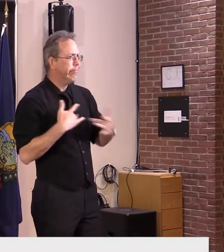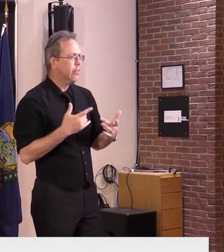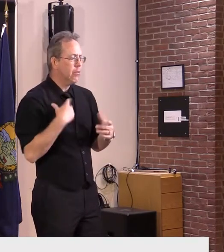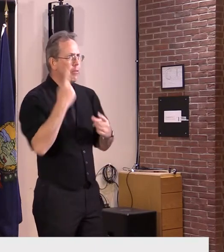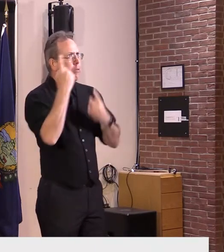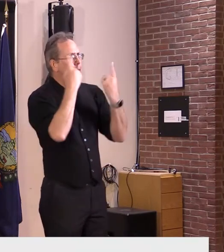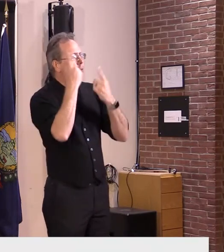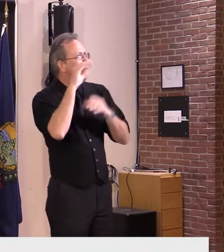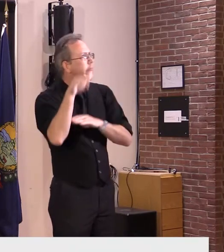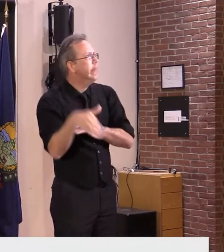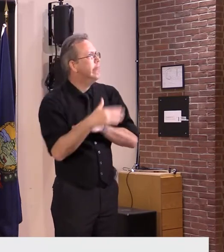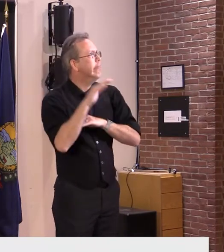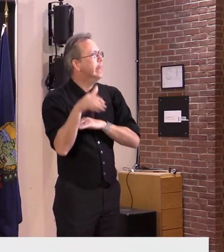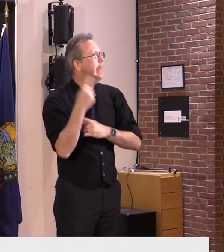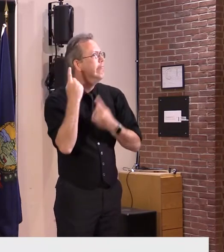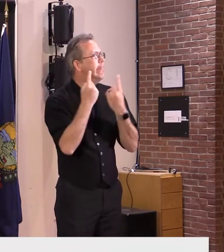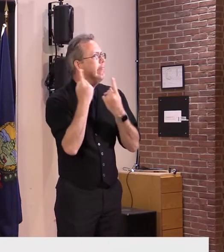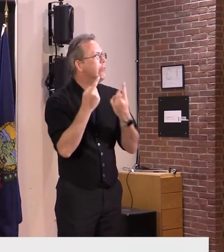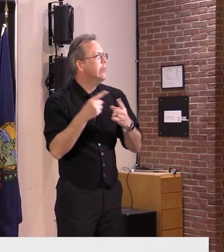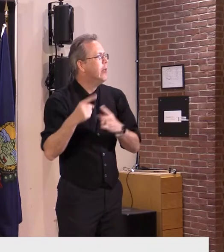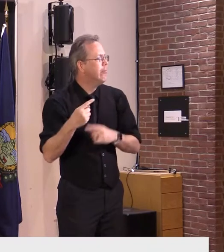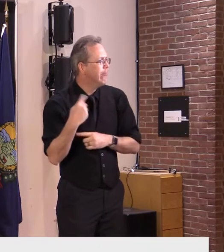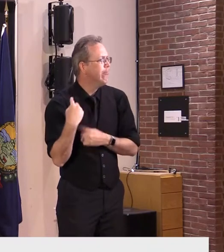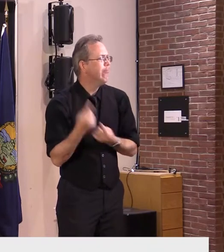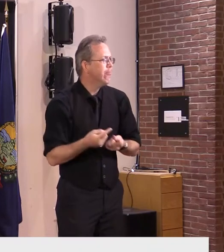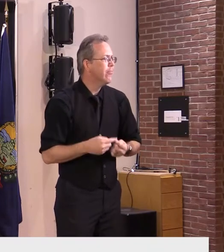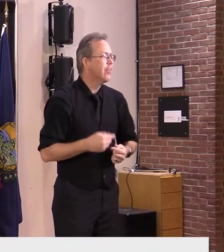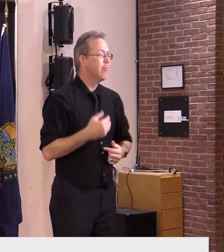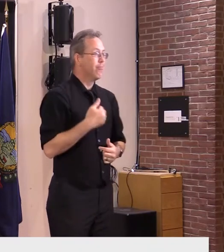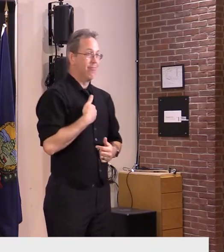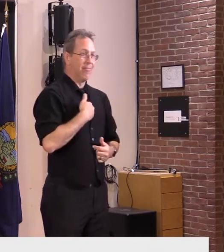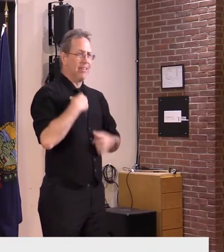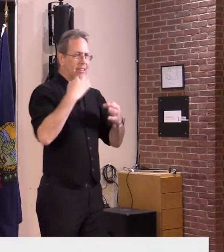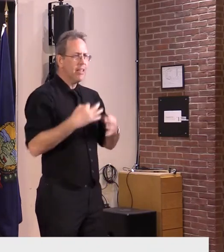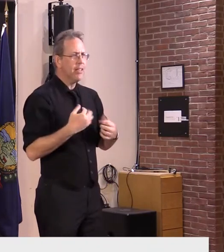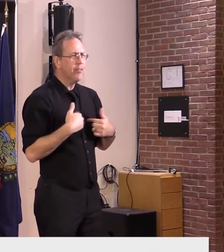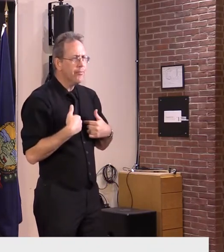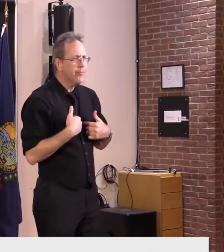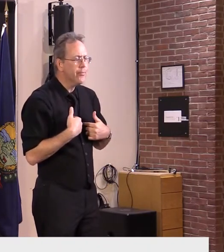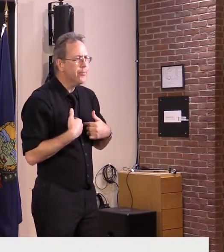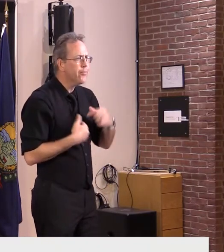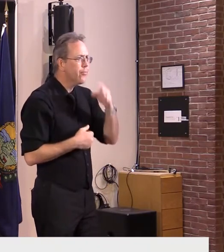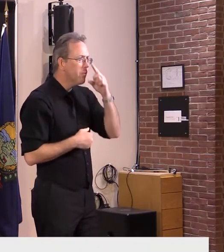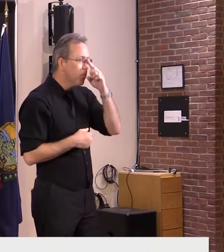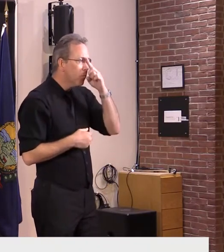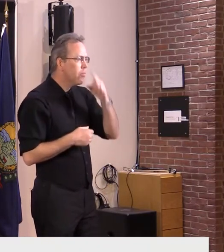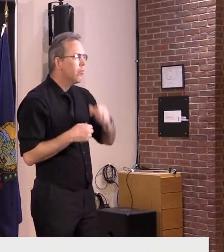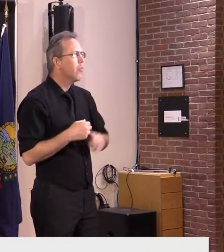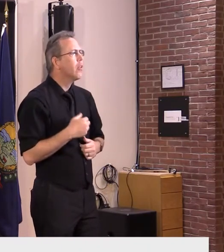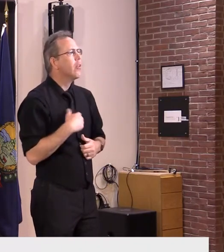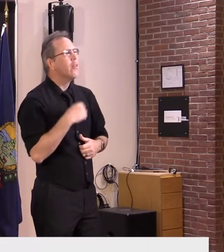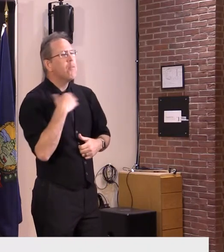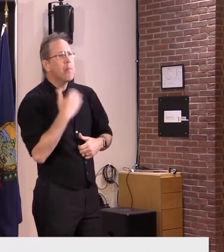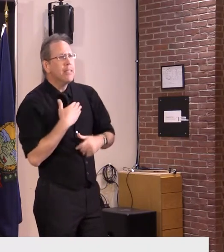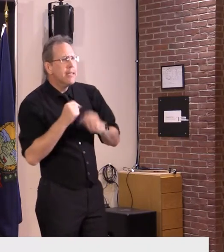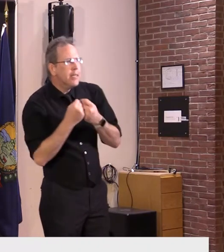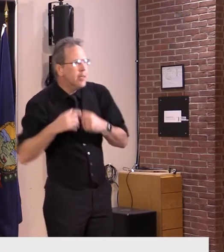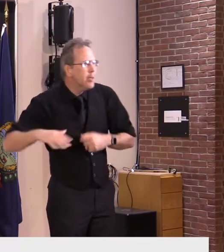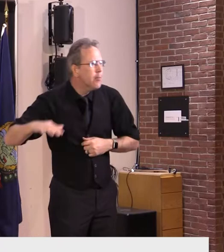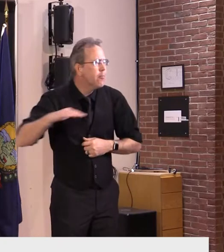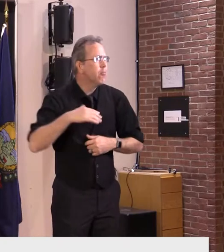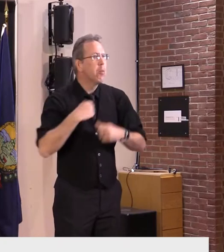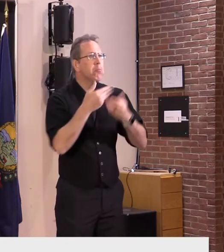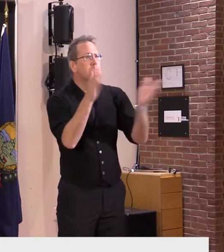So I have great faith in our team at public safety and throughout that we're,